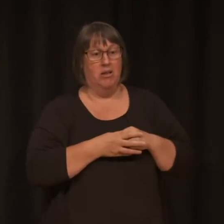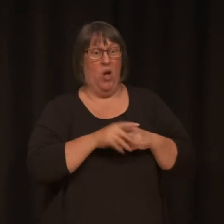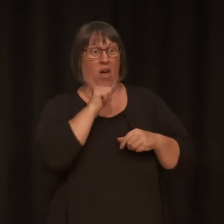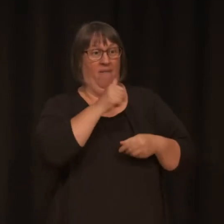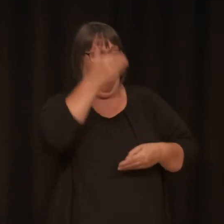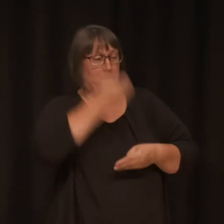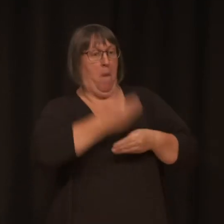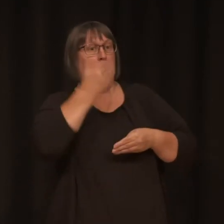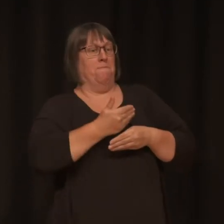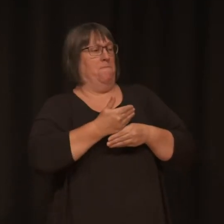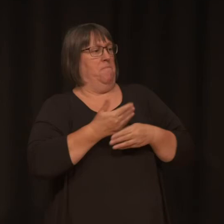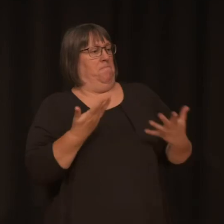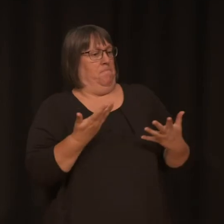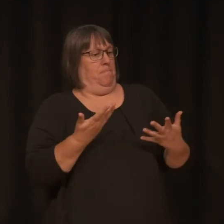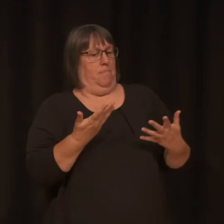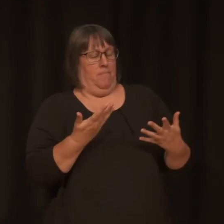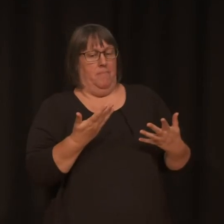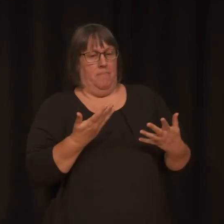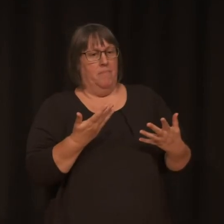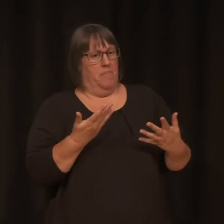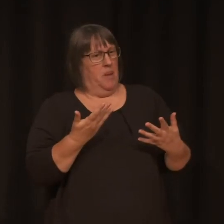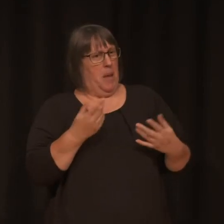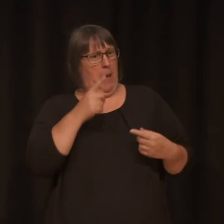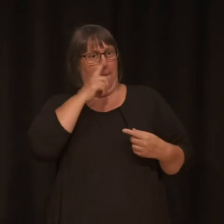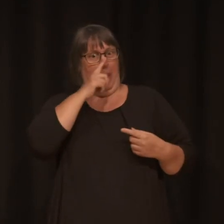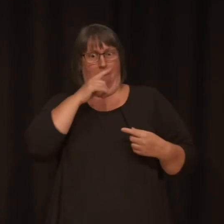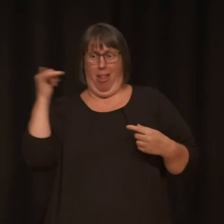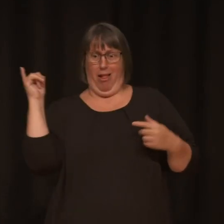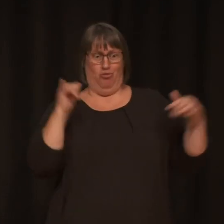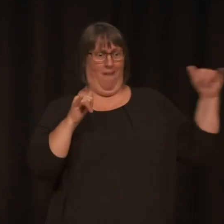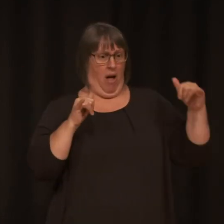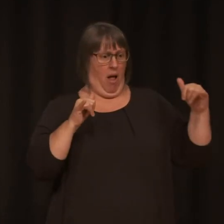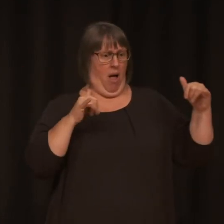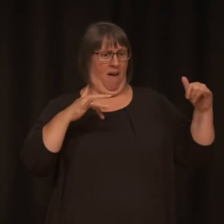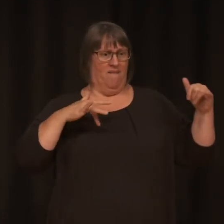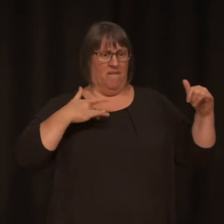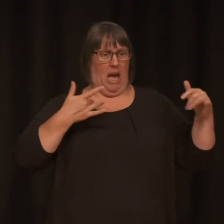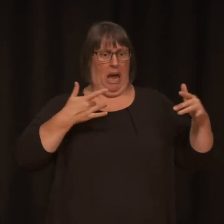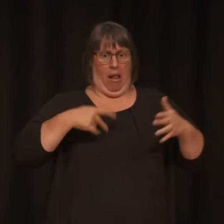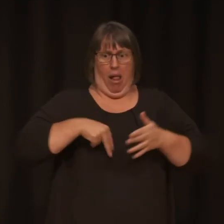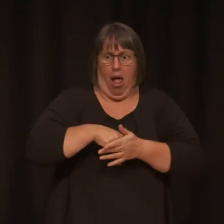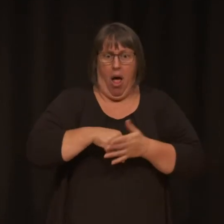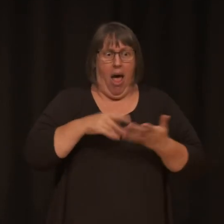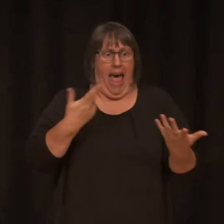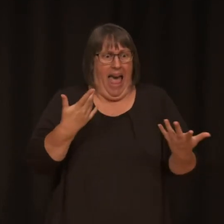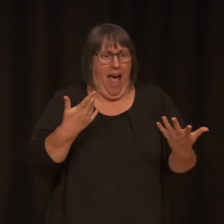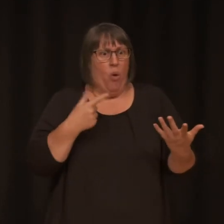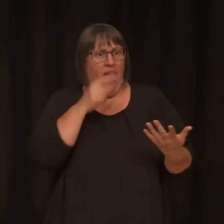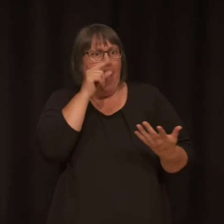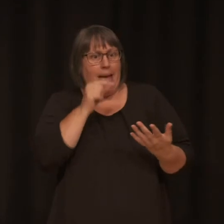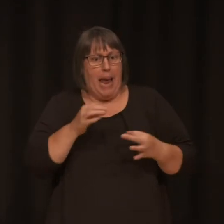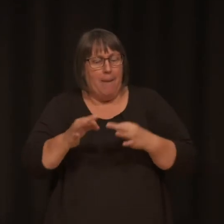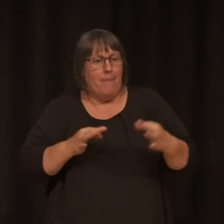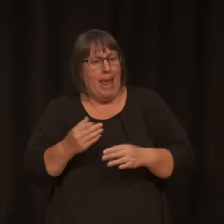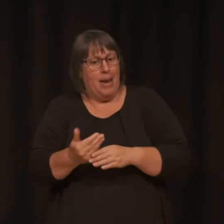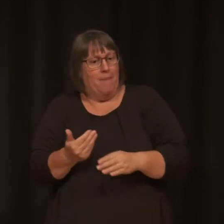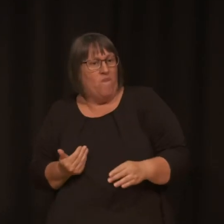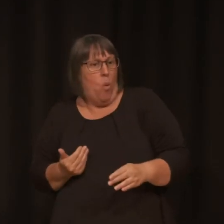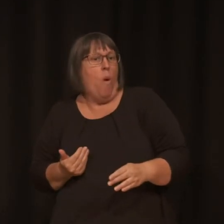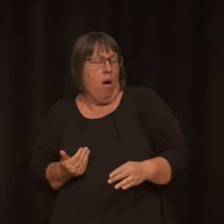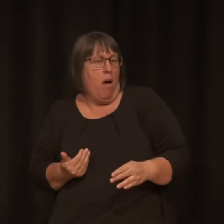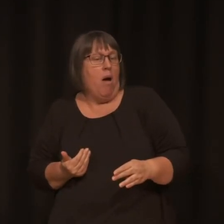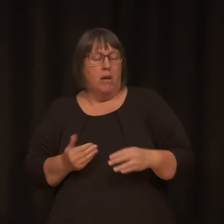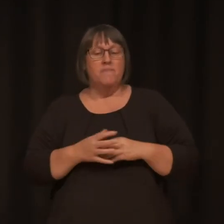border closure, that those who are travelling are able to accommodate any sudden closures, and